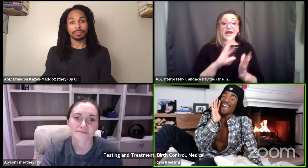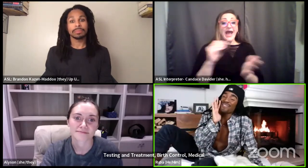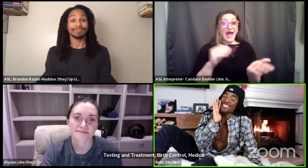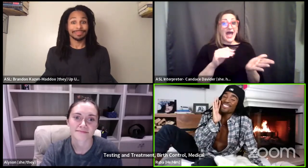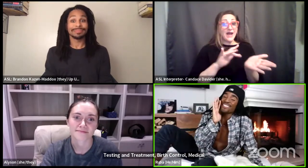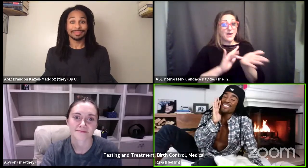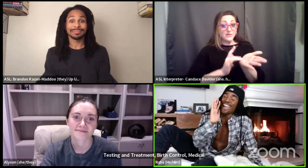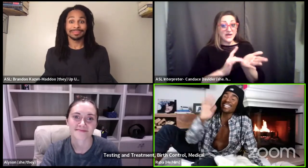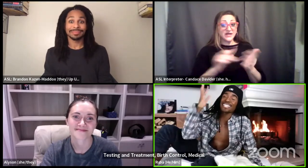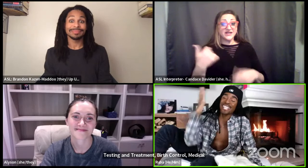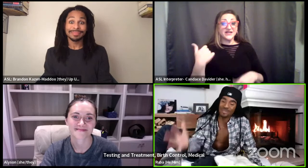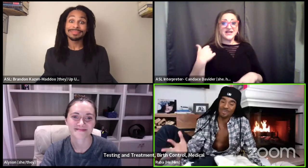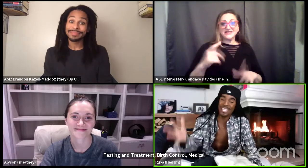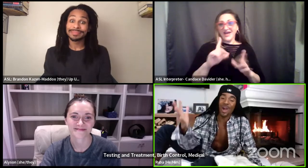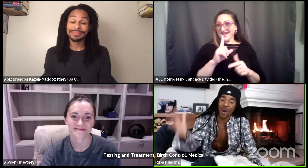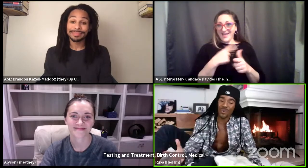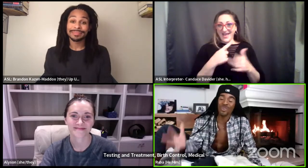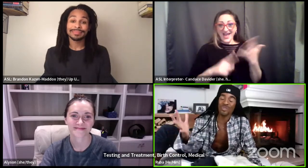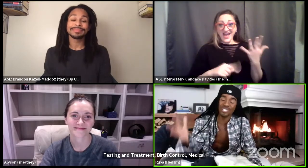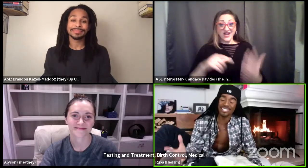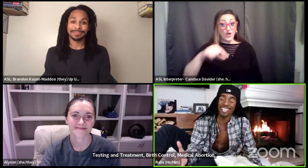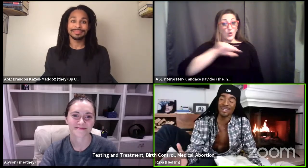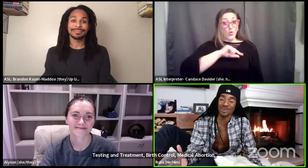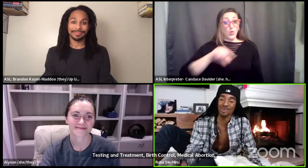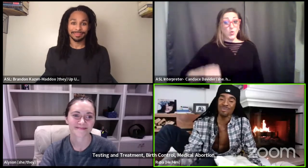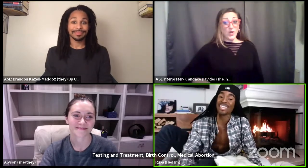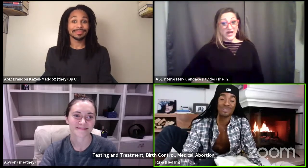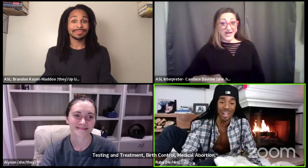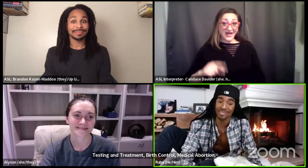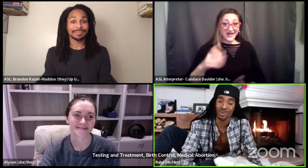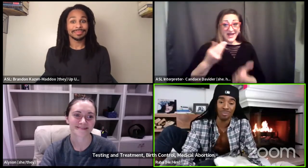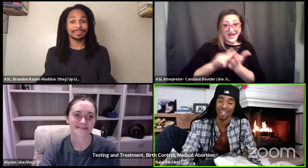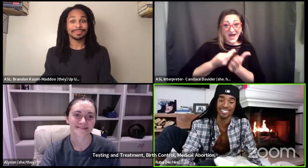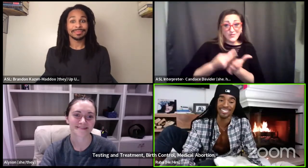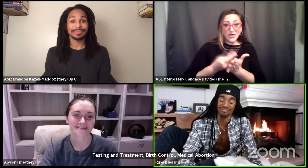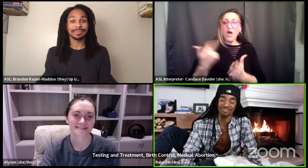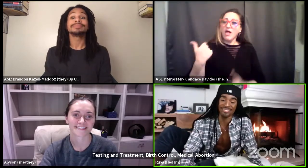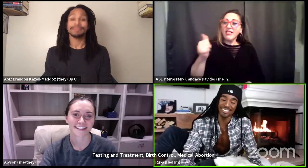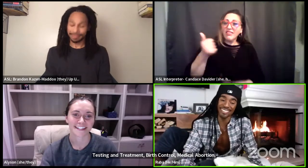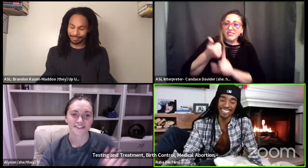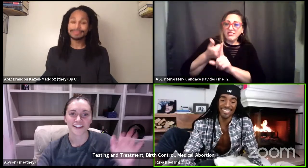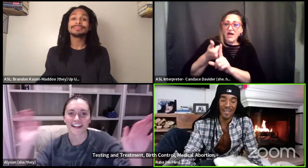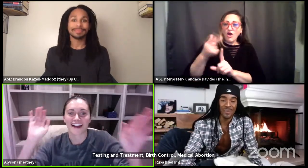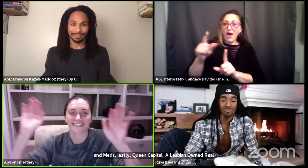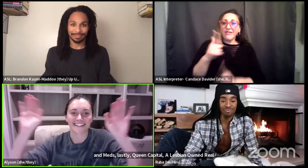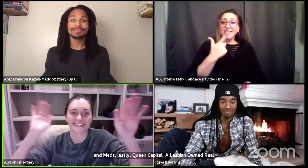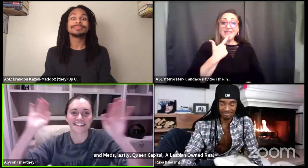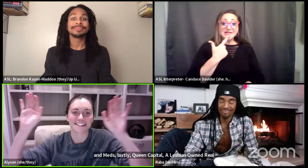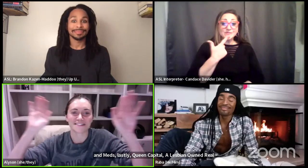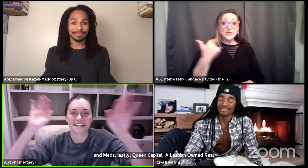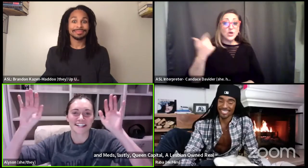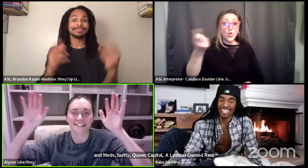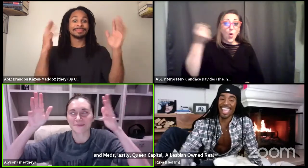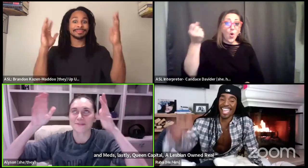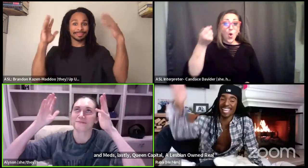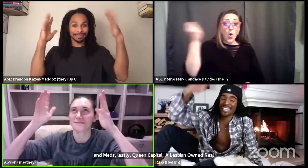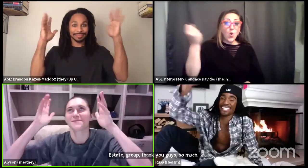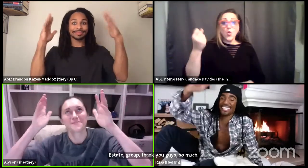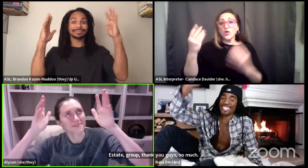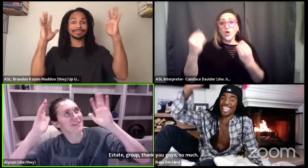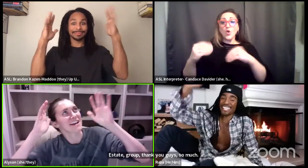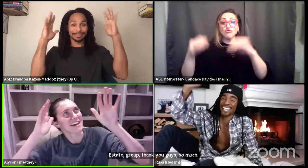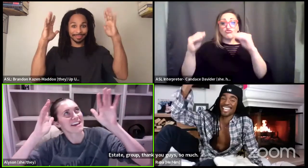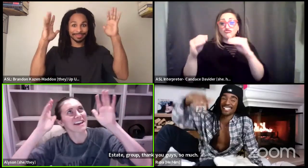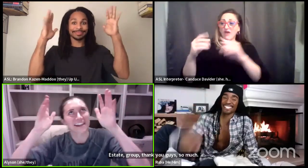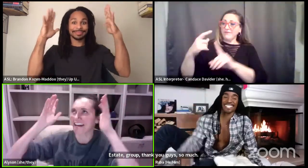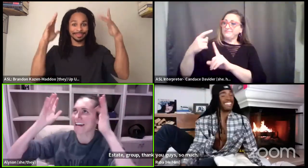Queen Capital, a lesbian-owned real estate group. Thank you guys so much. Shout out to the lesbians. Woo, woo.